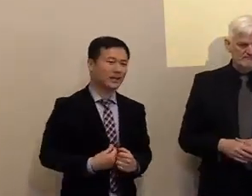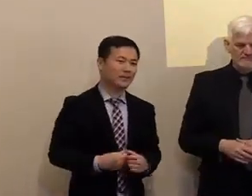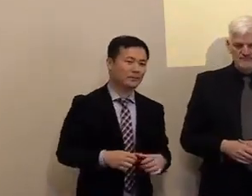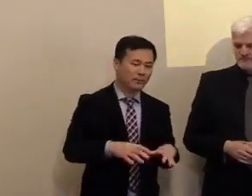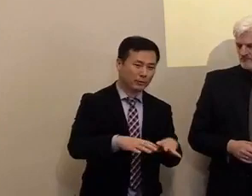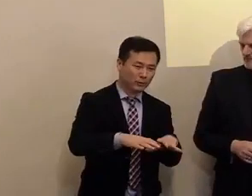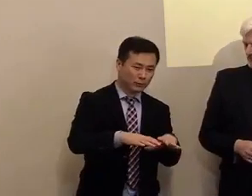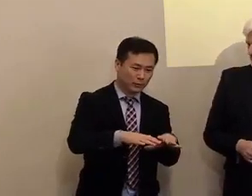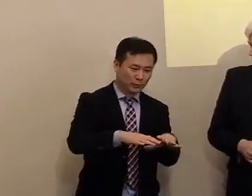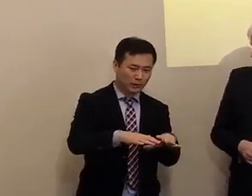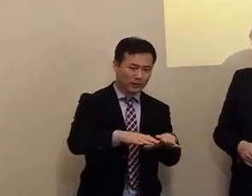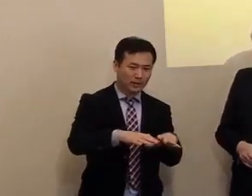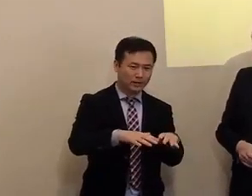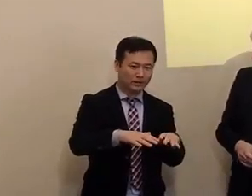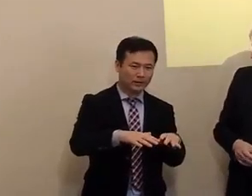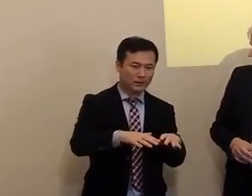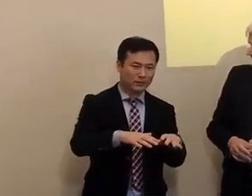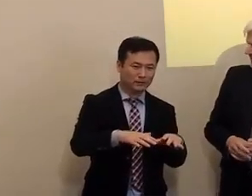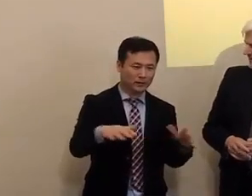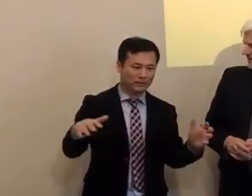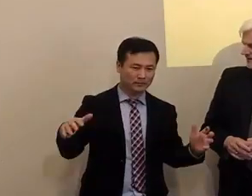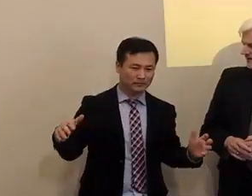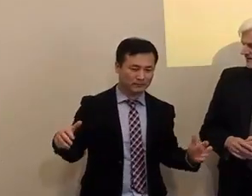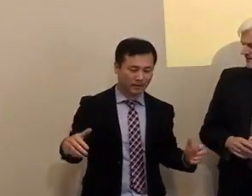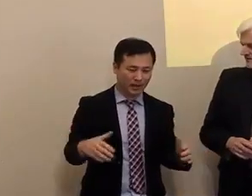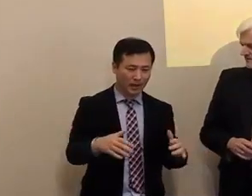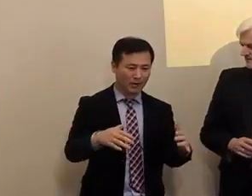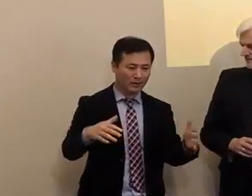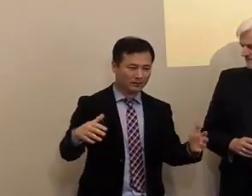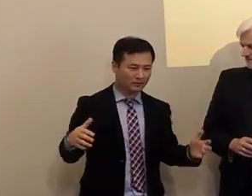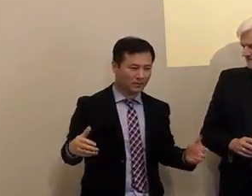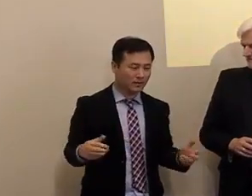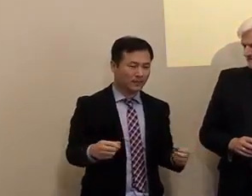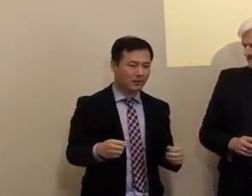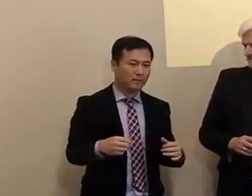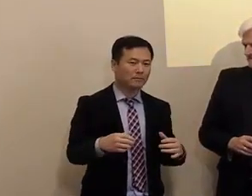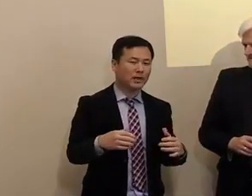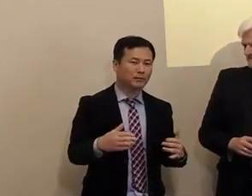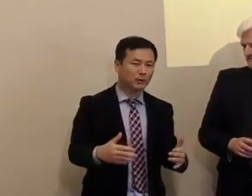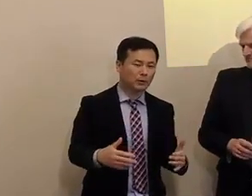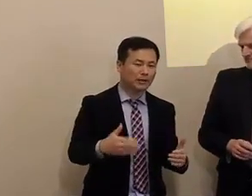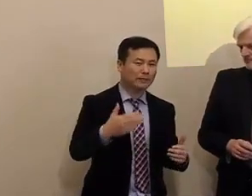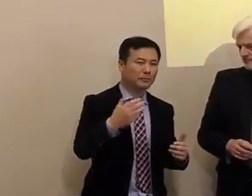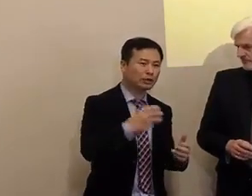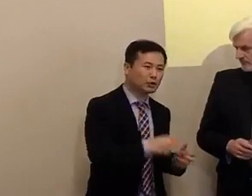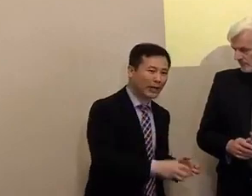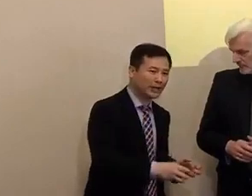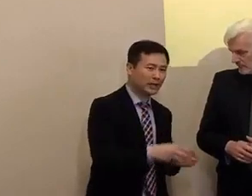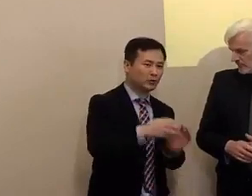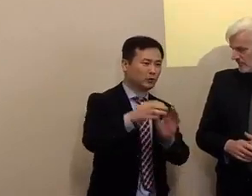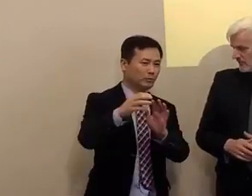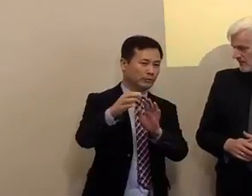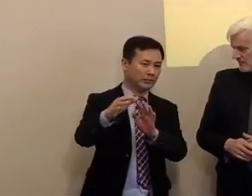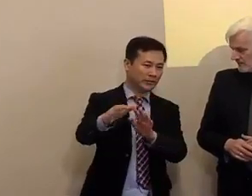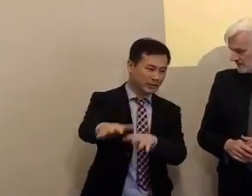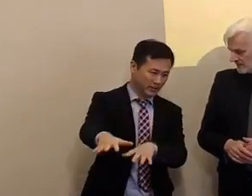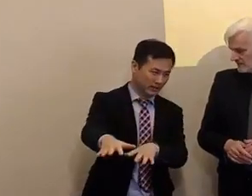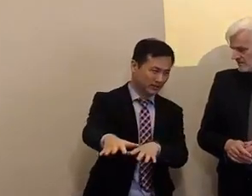Sadly, people from our people persuaded to Presbyterian church,